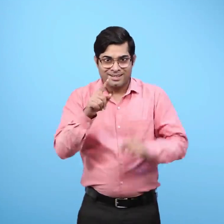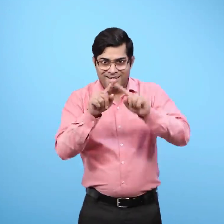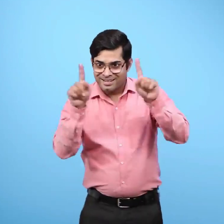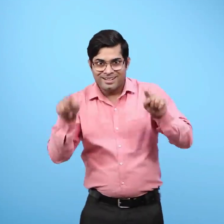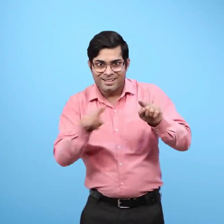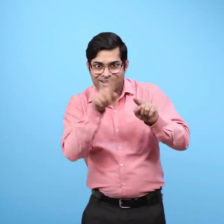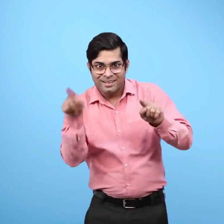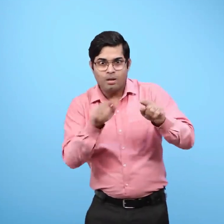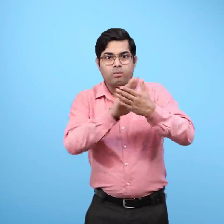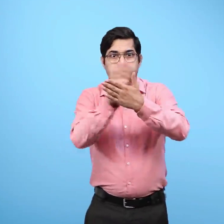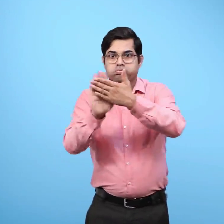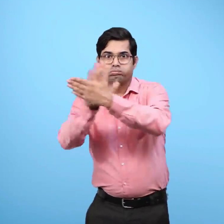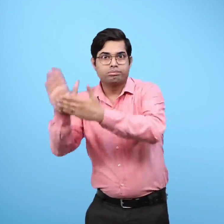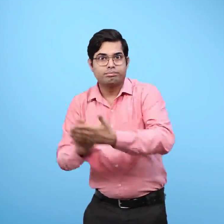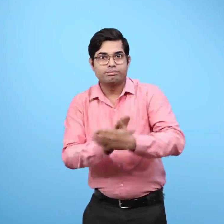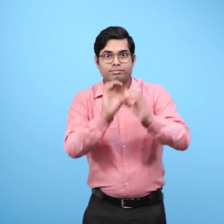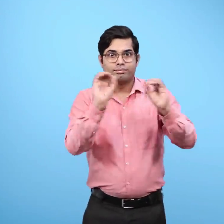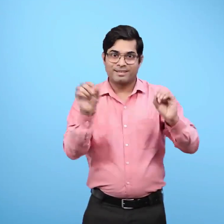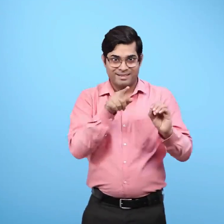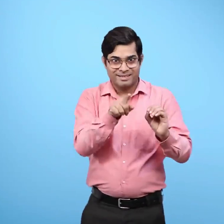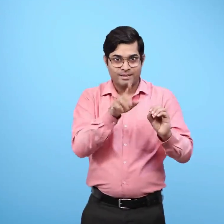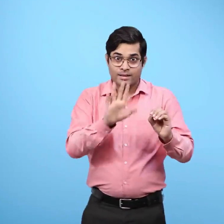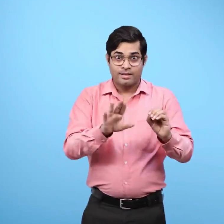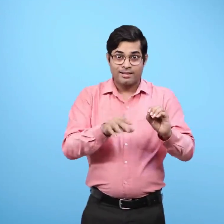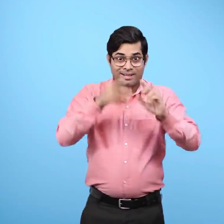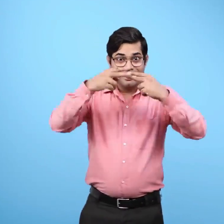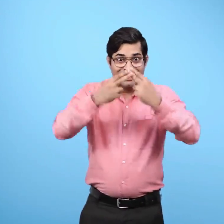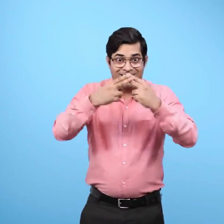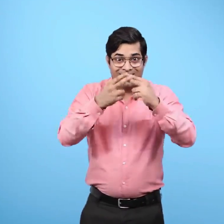and a lot of blank space around for your answers.